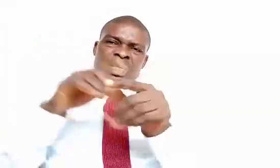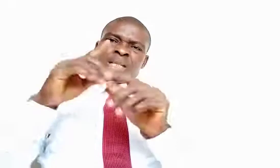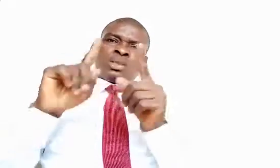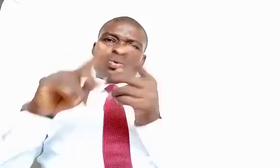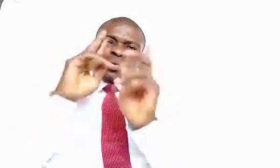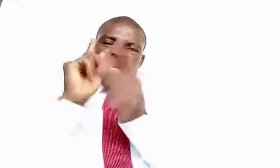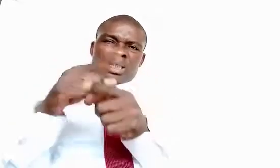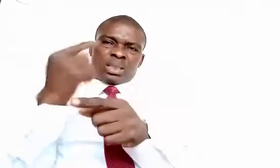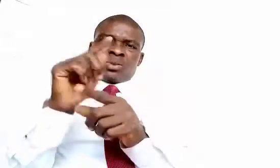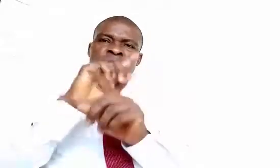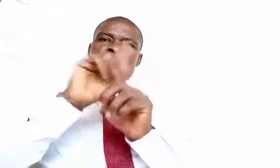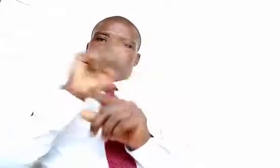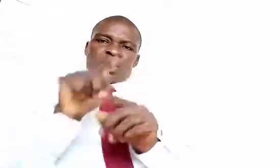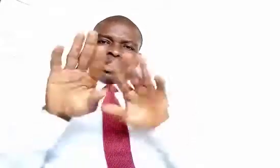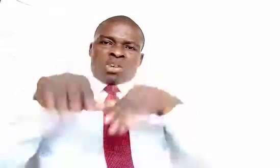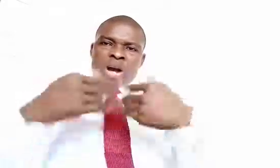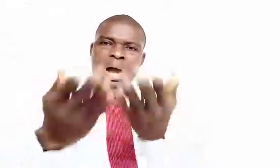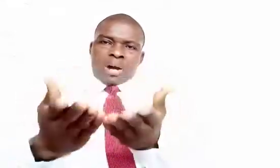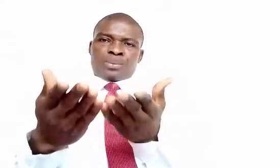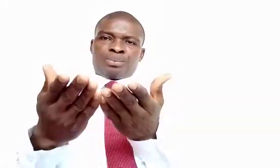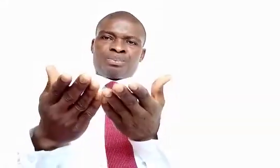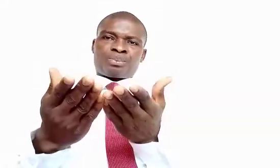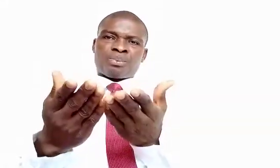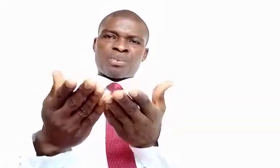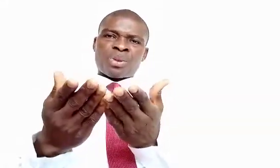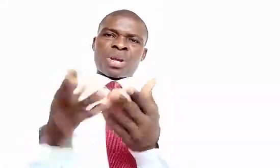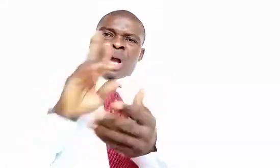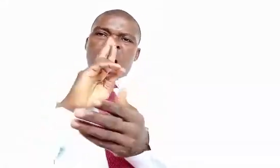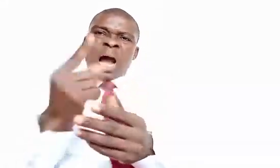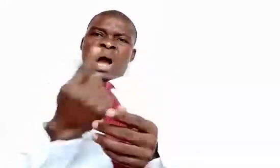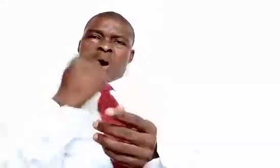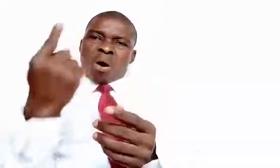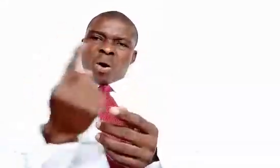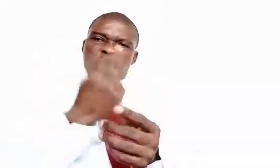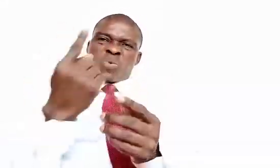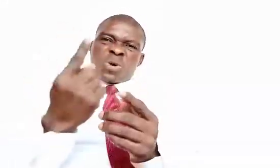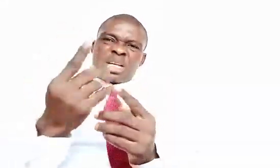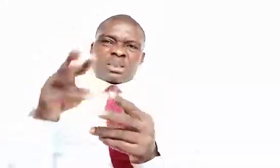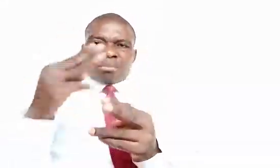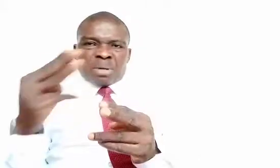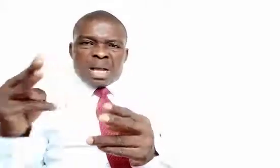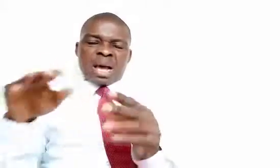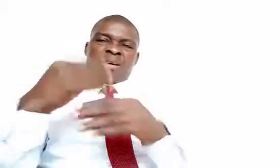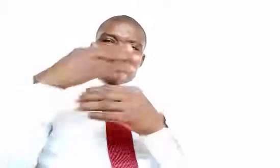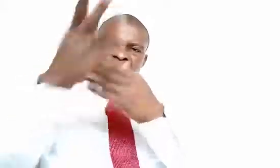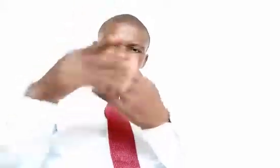how. They are always placed after the main verb or after the object.